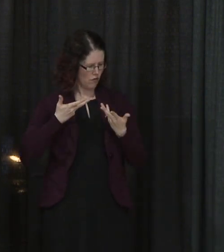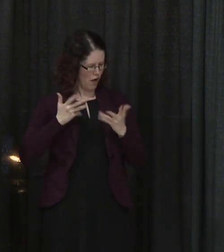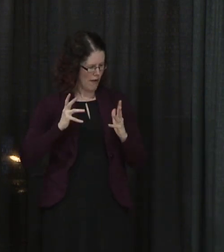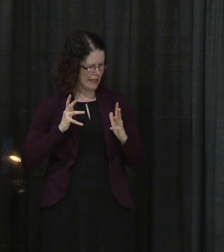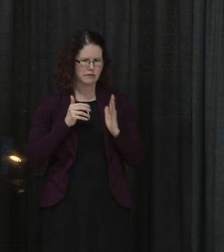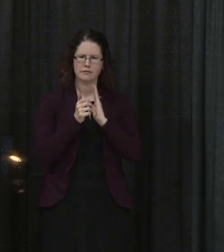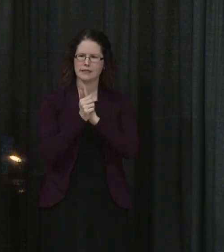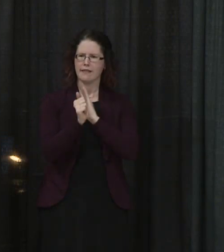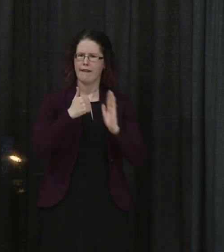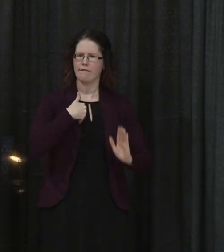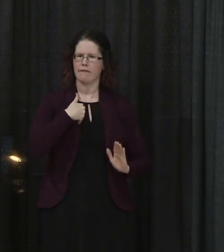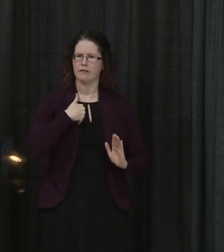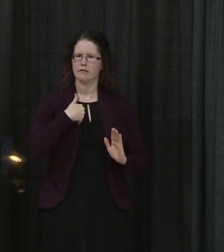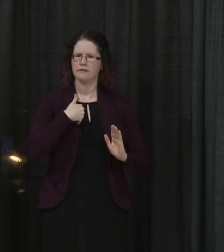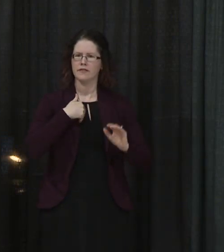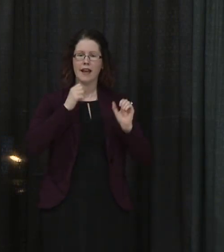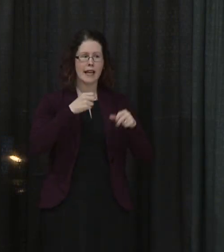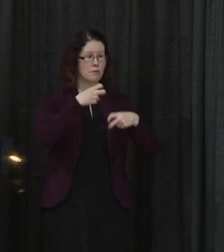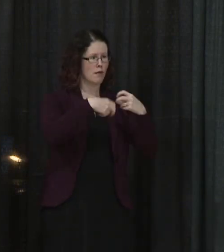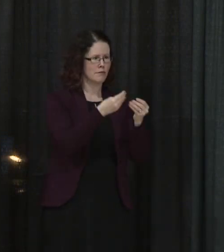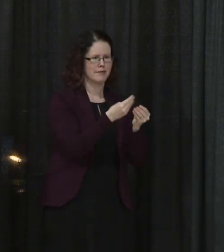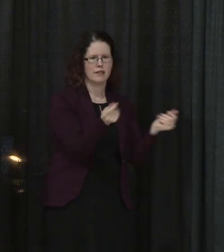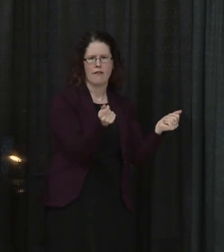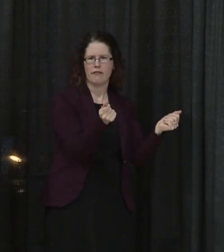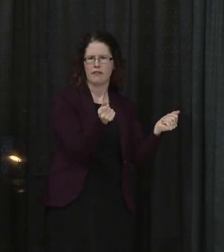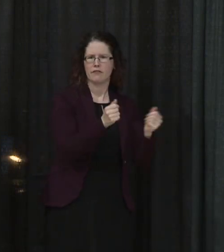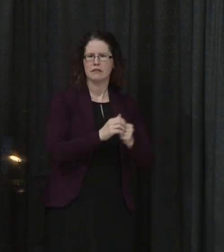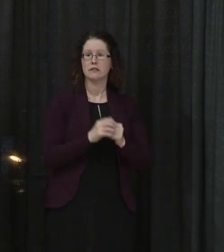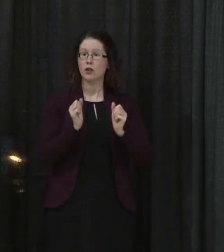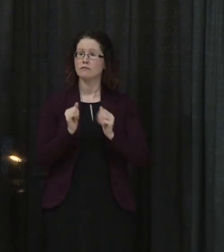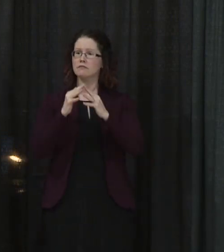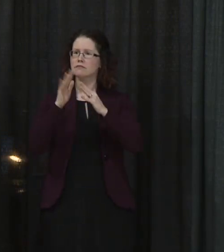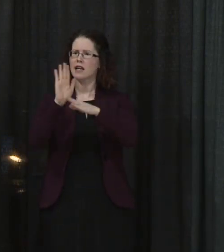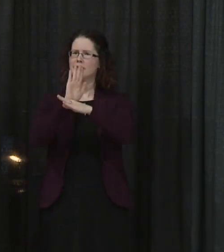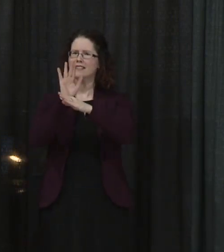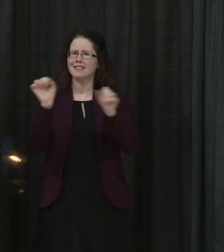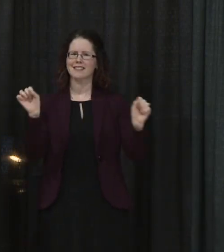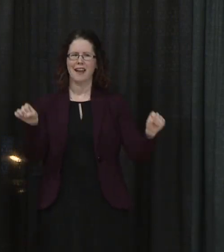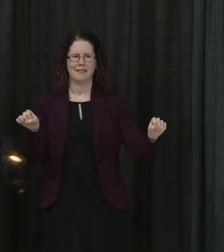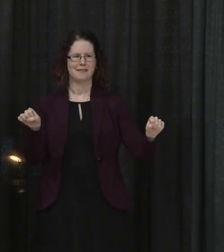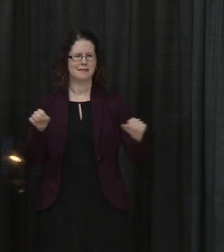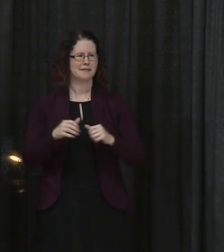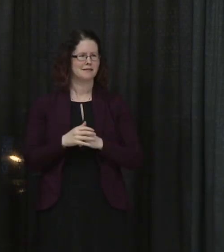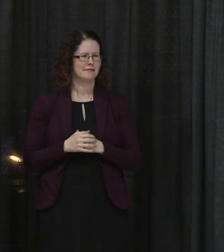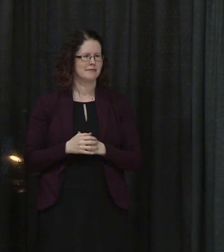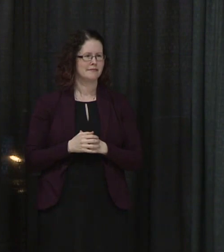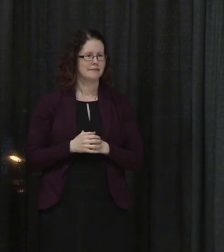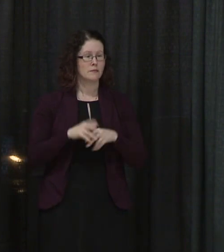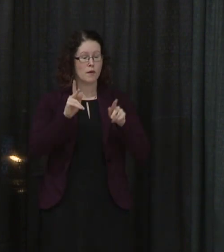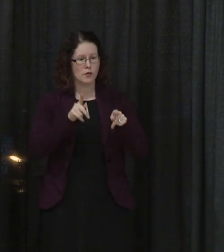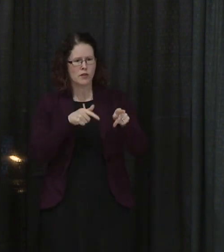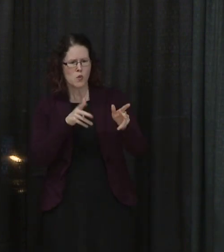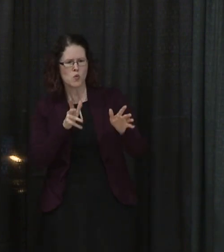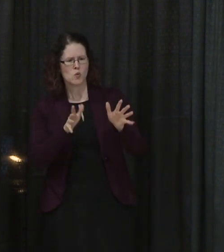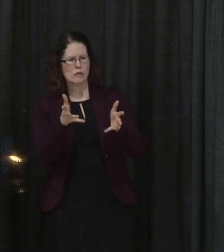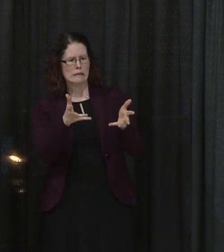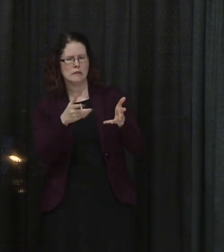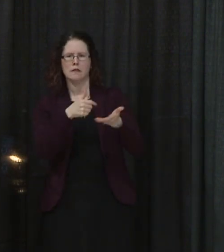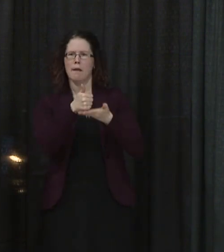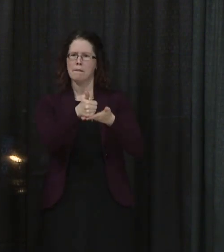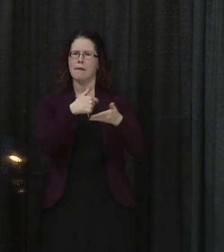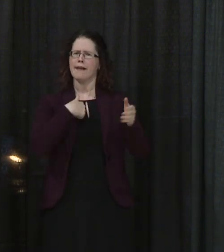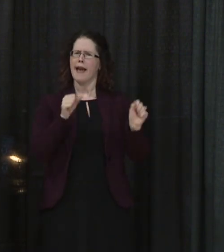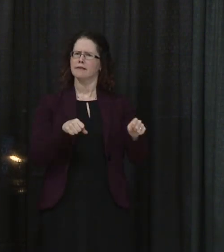problem at work, to pursue an entrepreneurial opportunity, or to simply provide somebody with a helping hand when they're